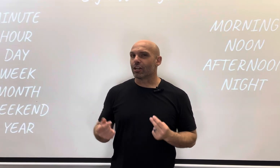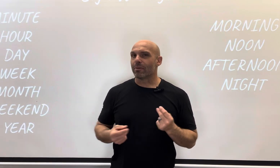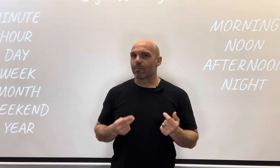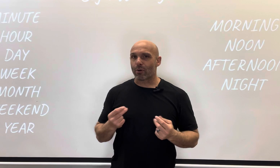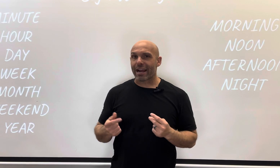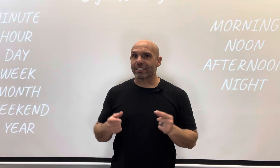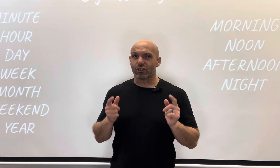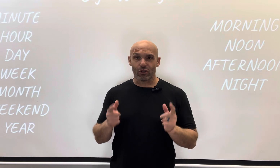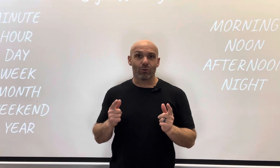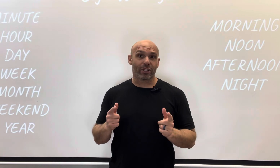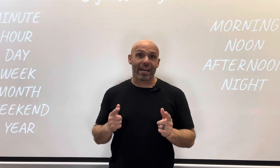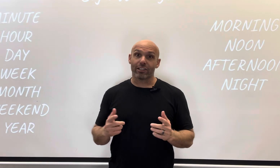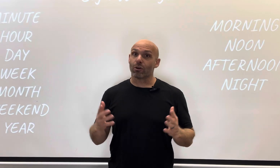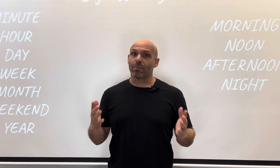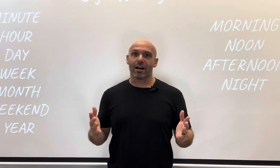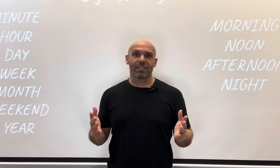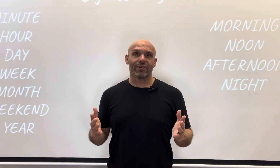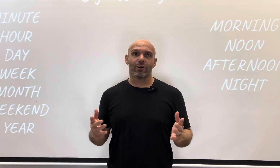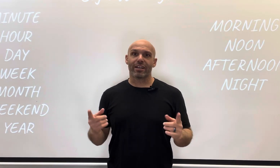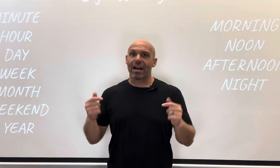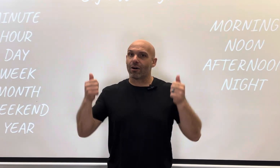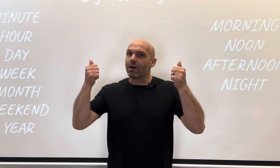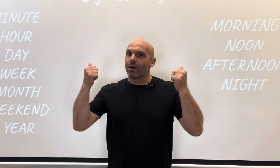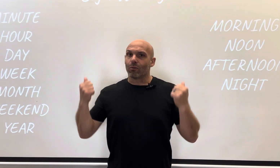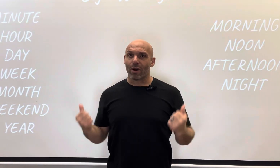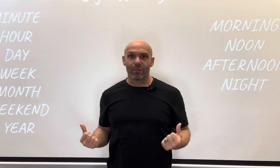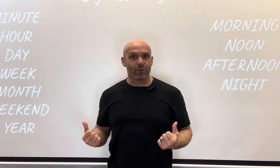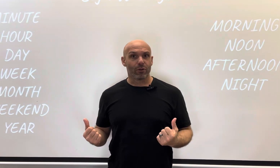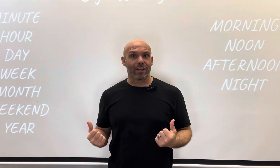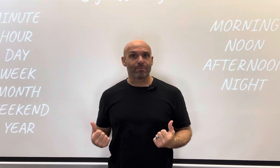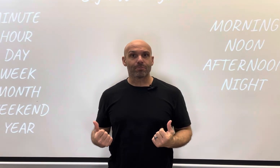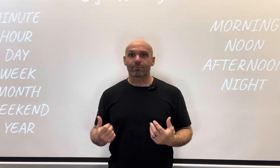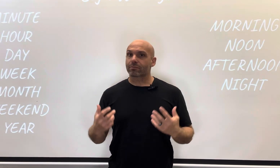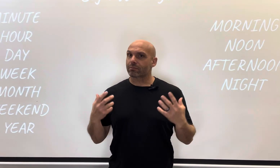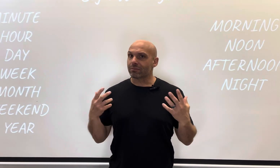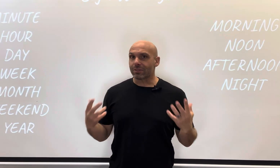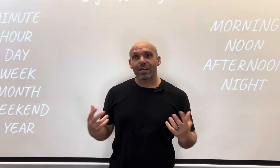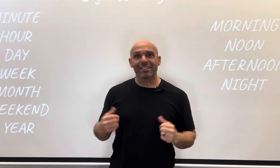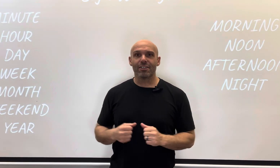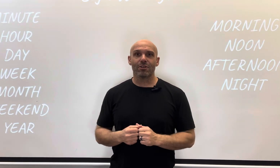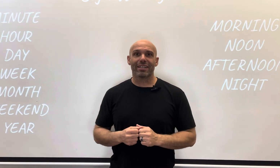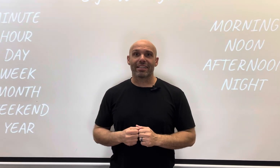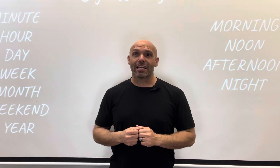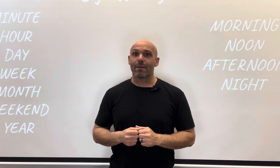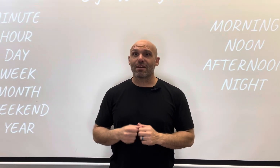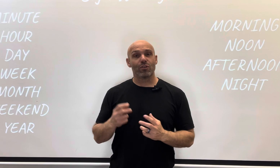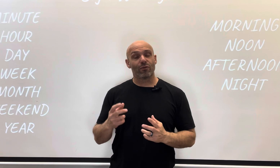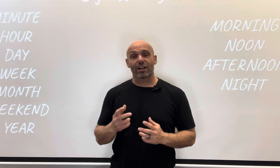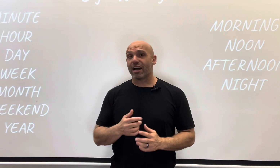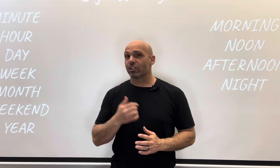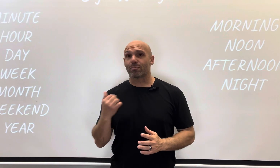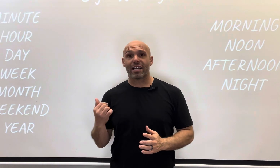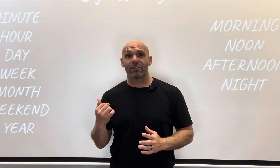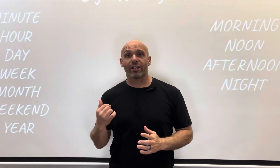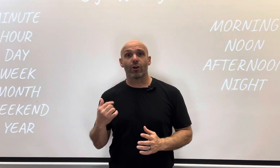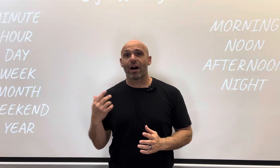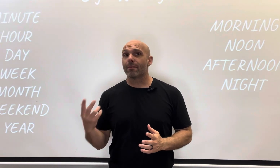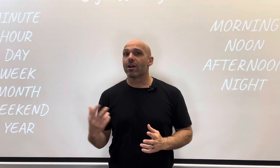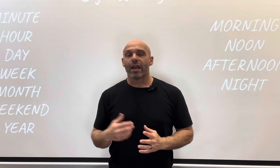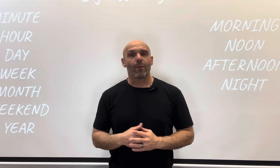bit of practice, you will get it. So pause the video now, run through them until you get them. If you forgot, just back the video up and watch